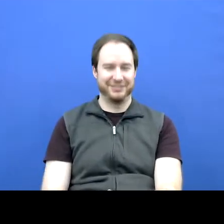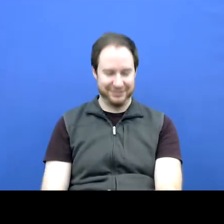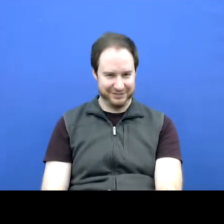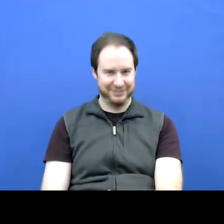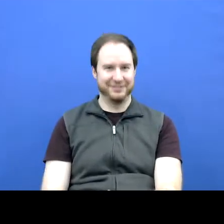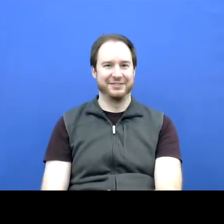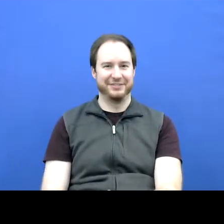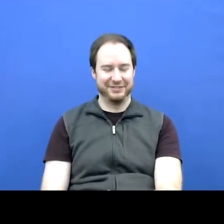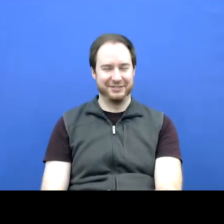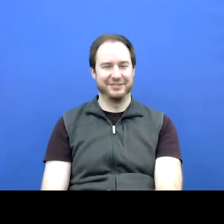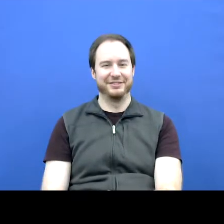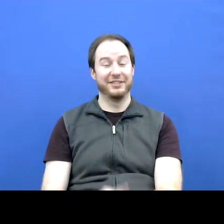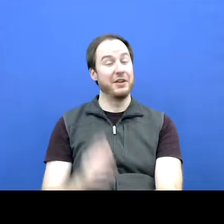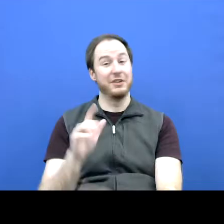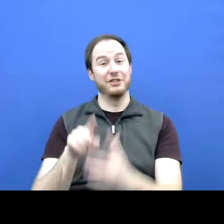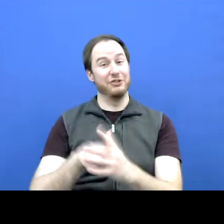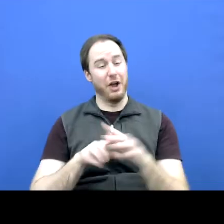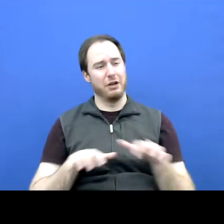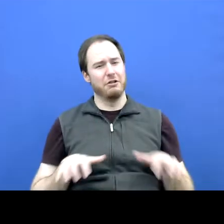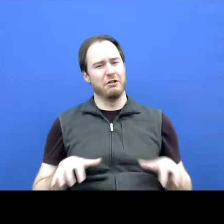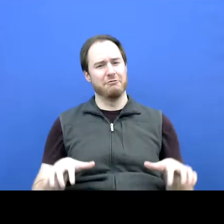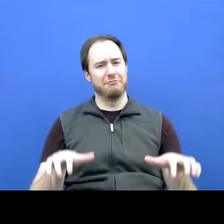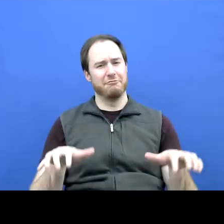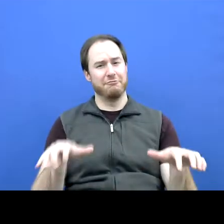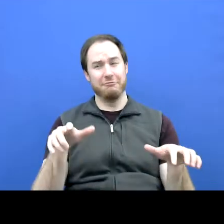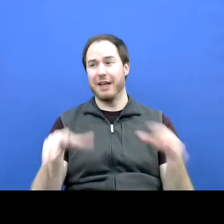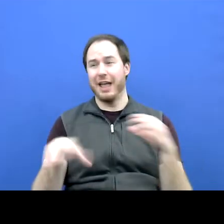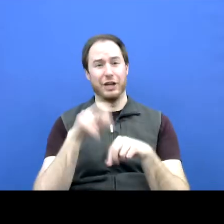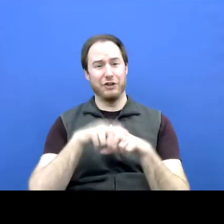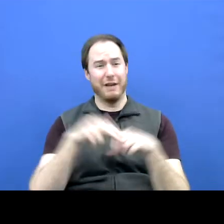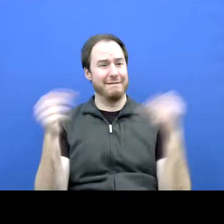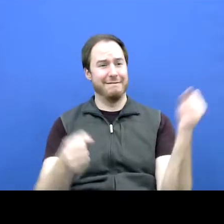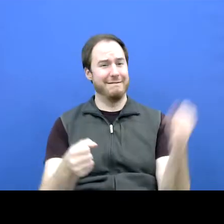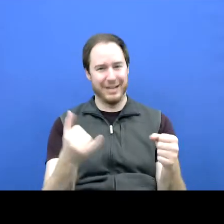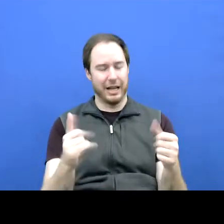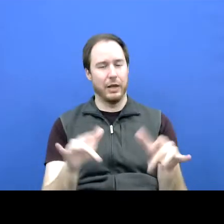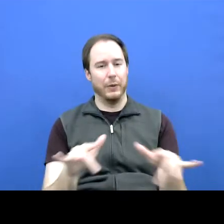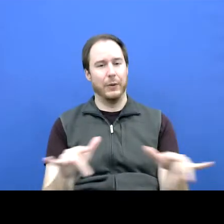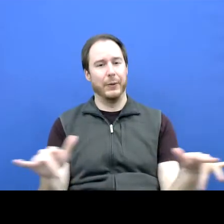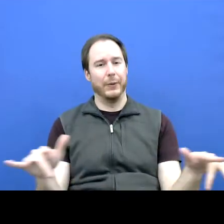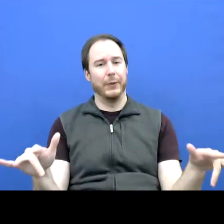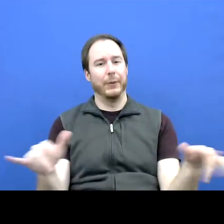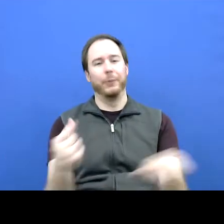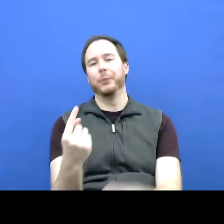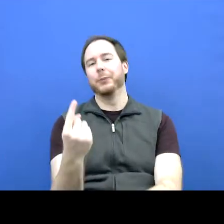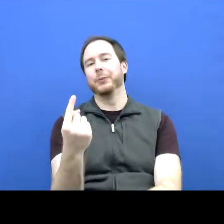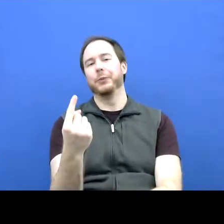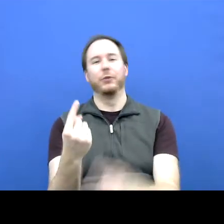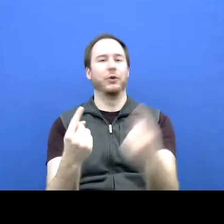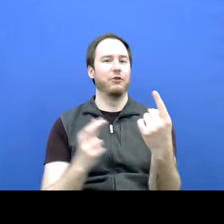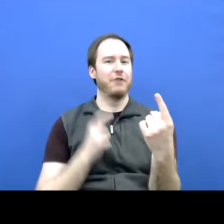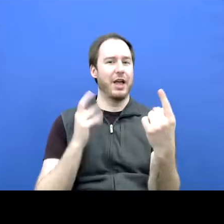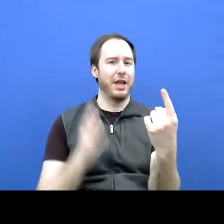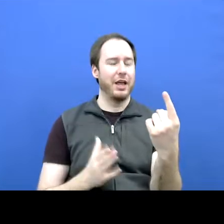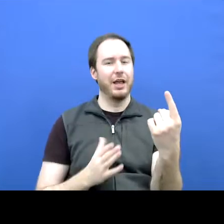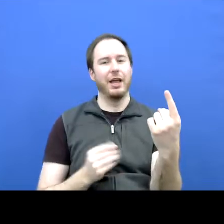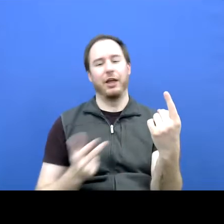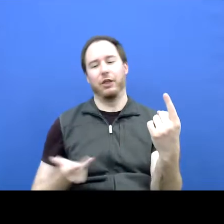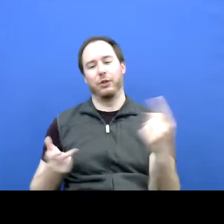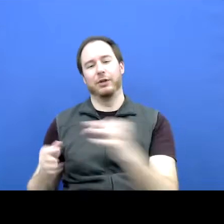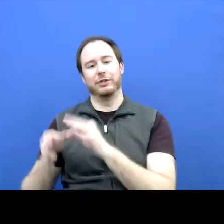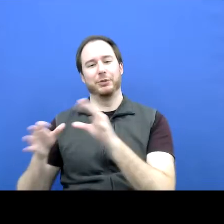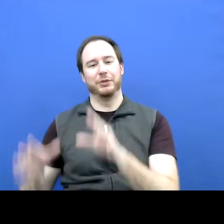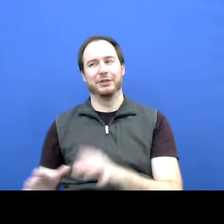Started with a full house. We had to pull additional chairs down. Now we're down to 1 resident and 3